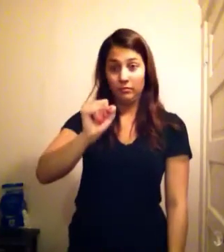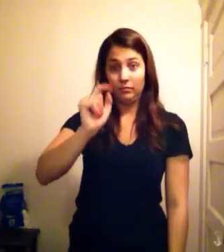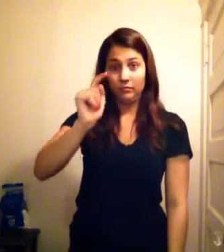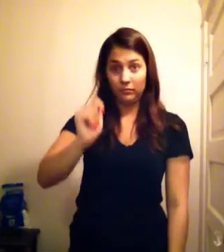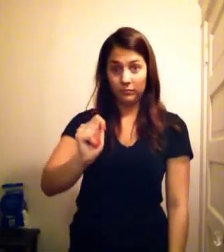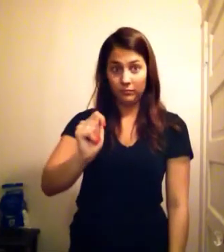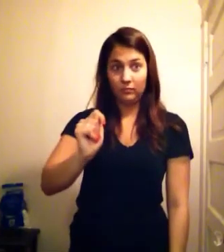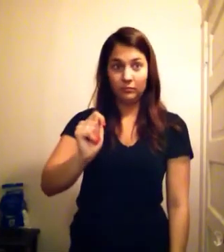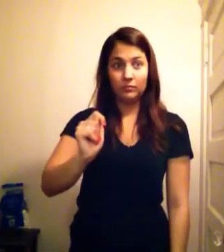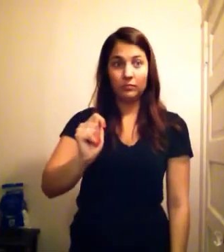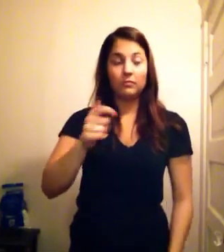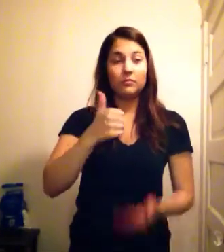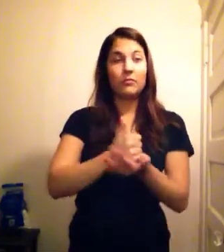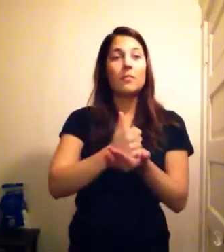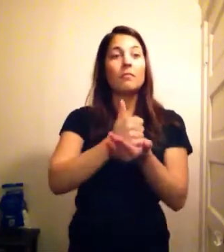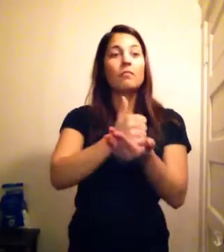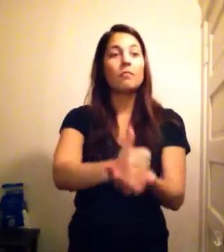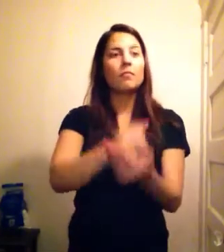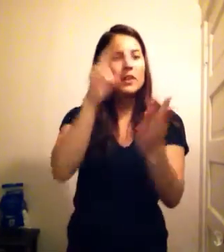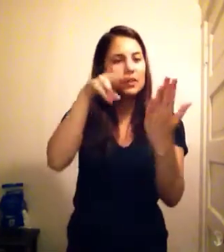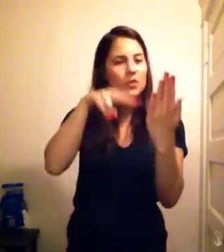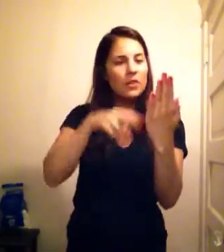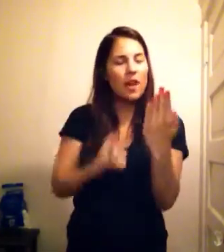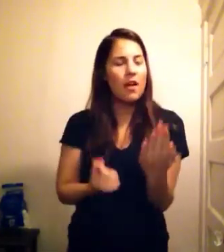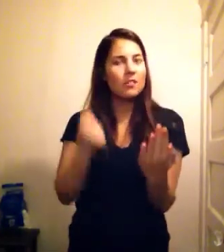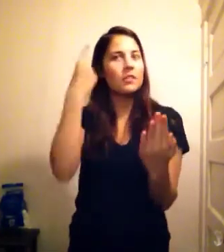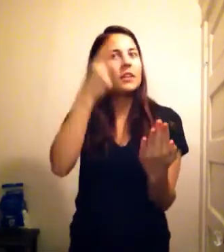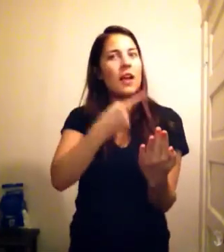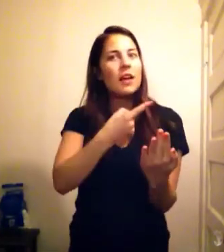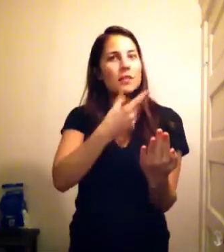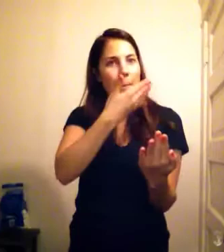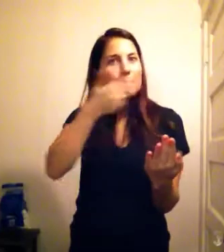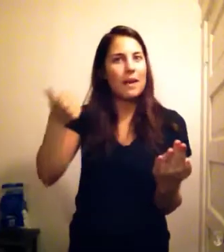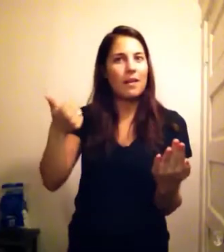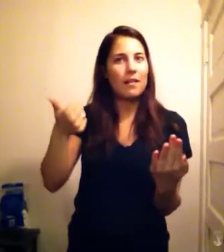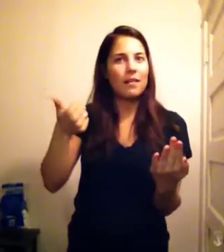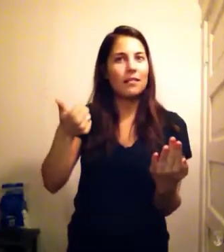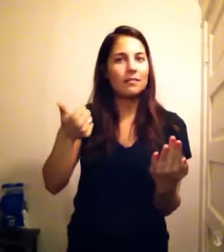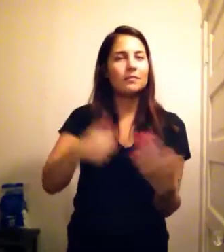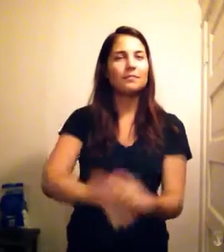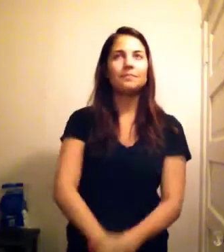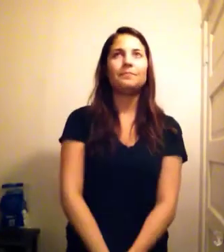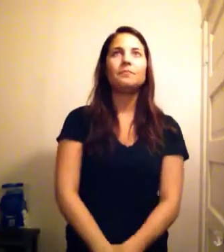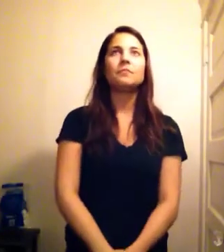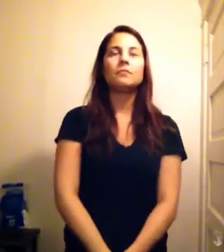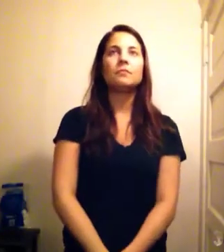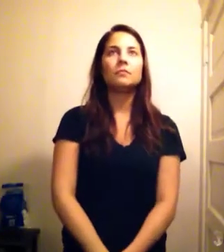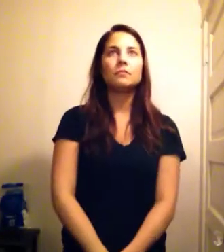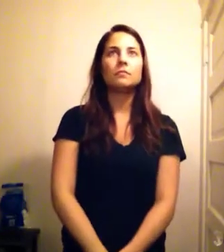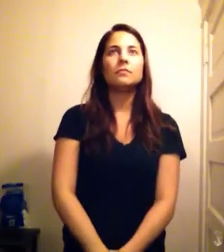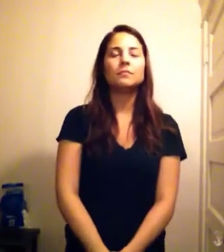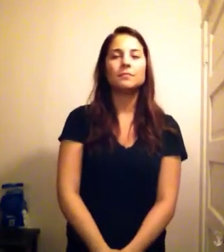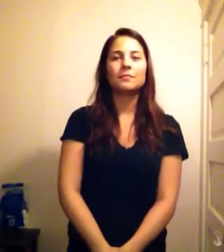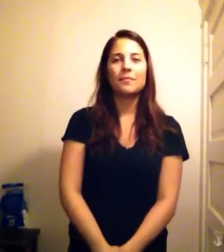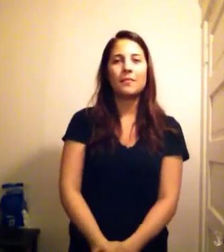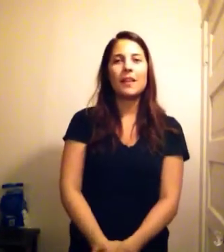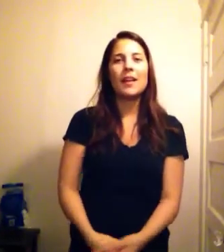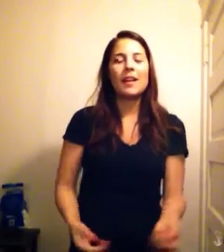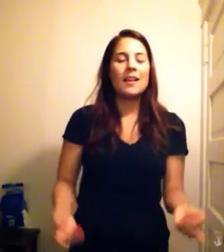intended. Have you ever had a conversation with someone simply to look up and think, "What the heck are you talking about?"